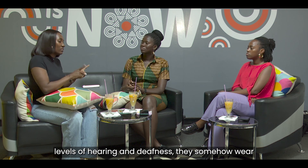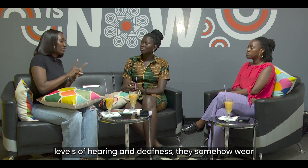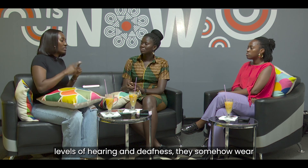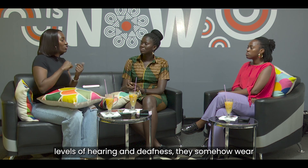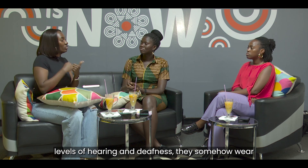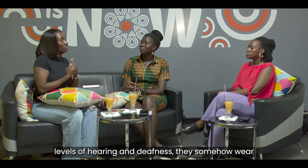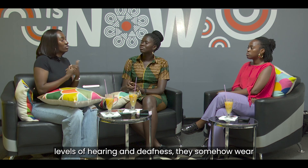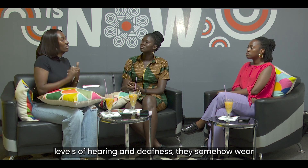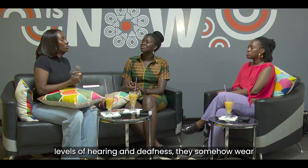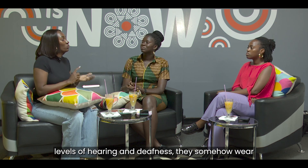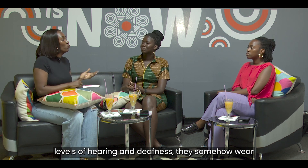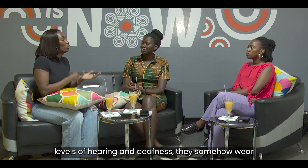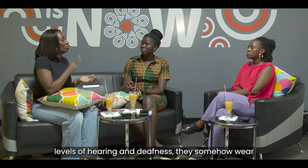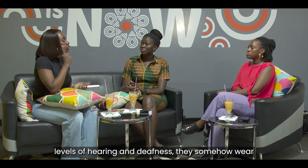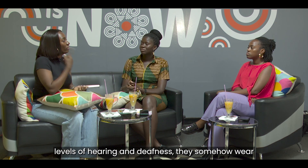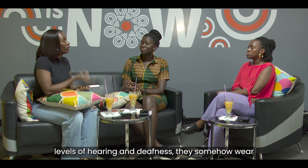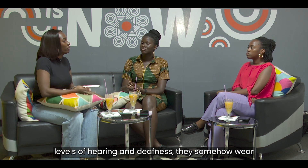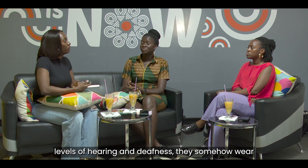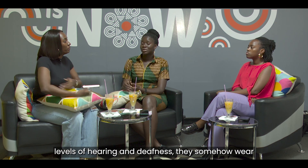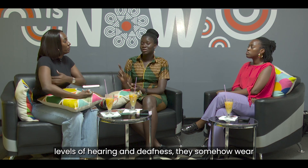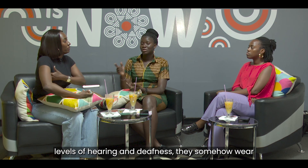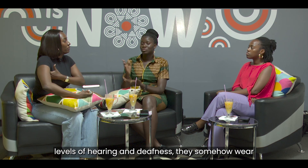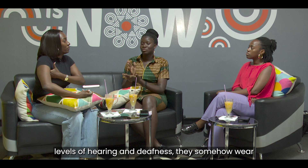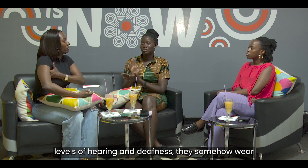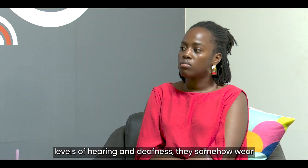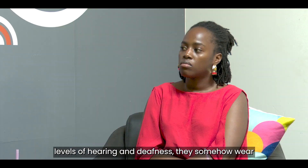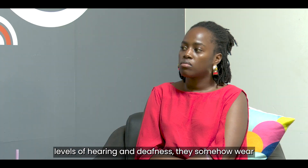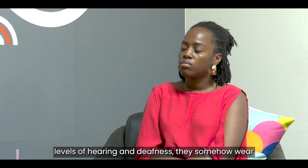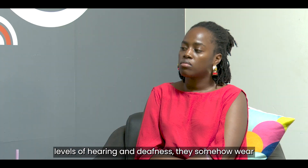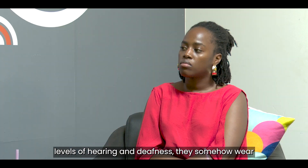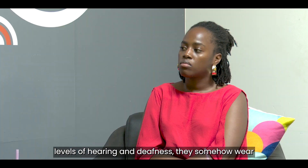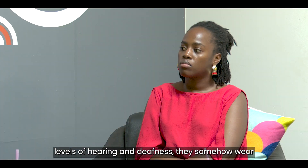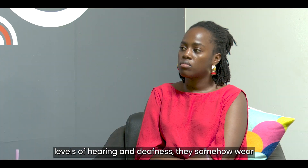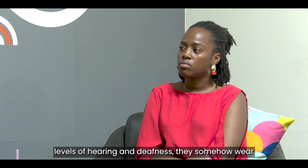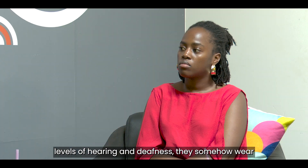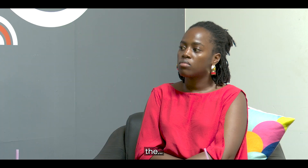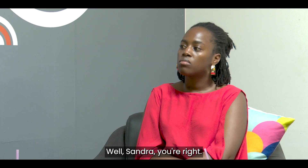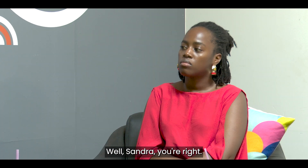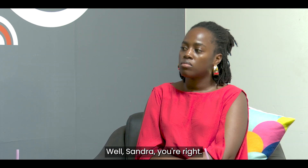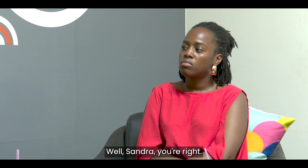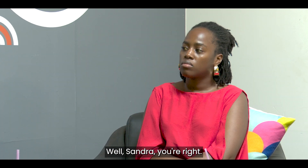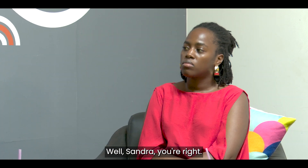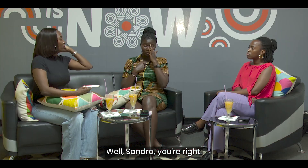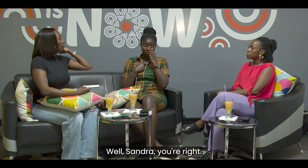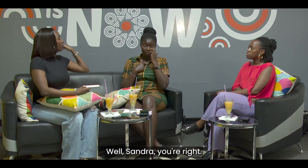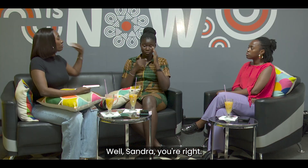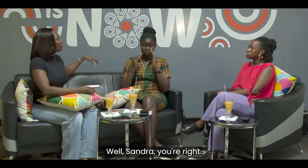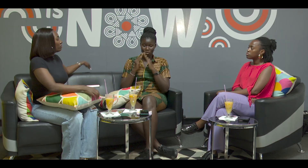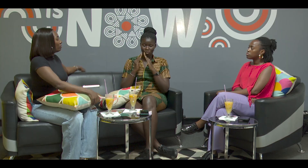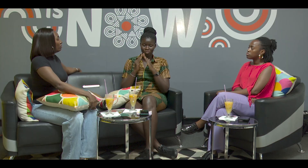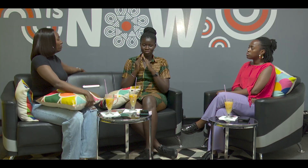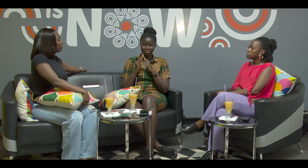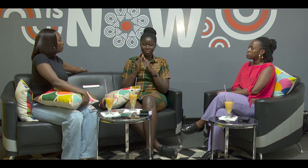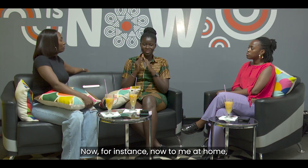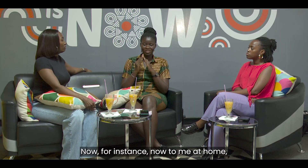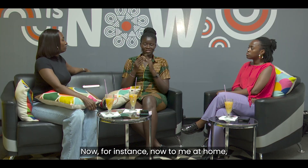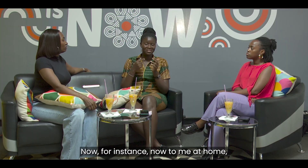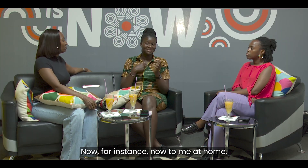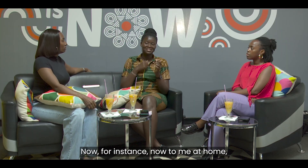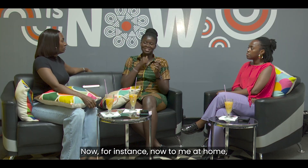levels of hearing and deafness, they somehow they do. Sandra, you're right. Now, for instance, now